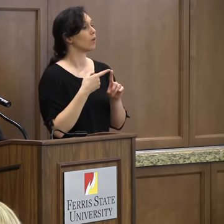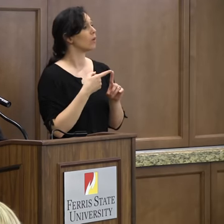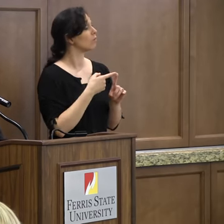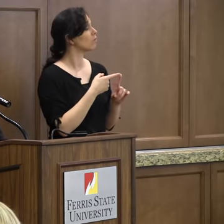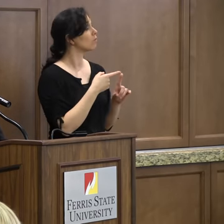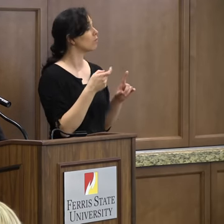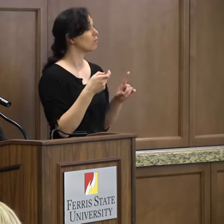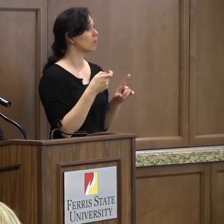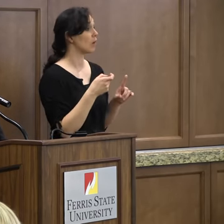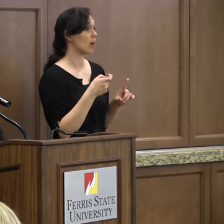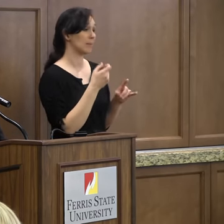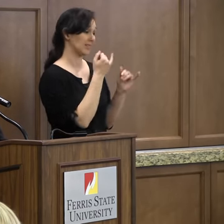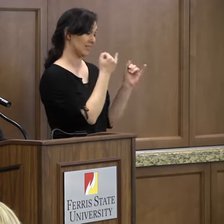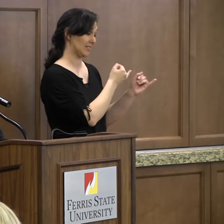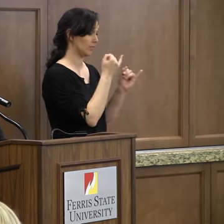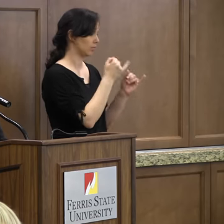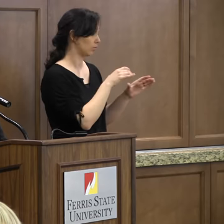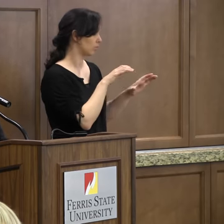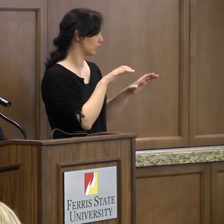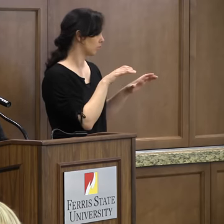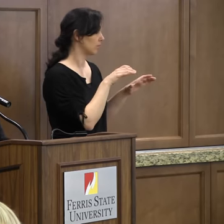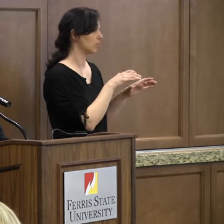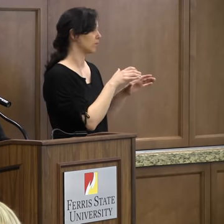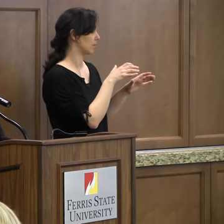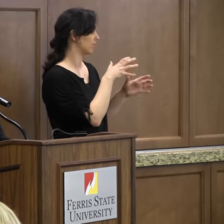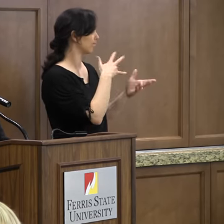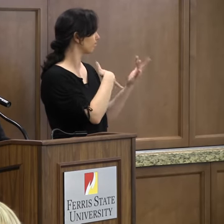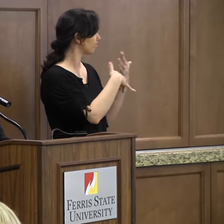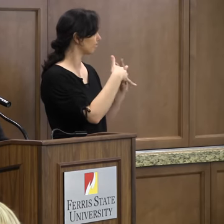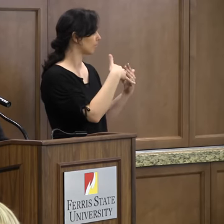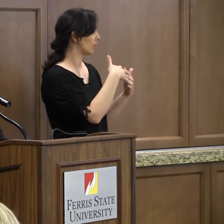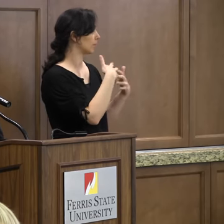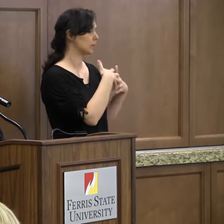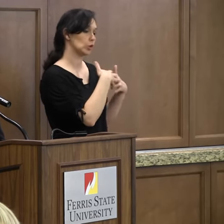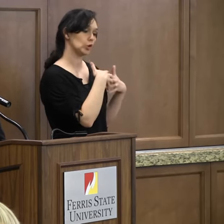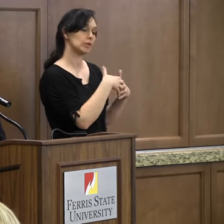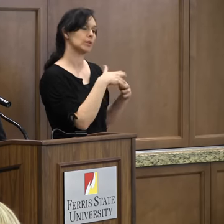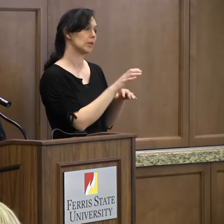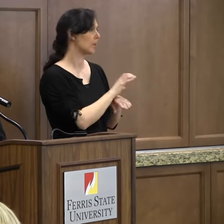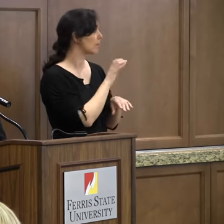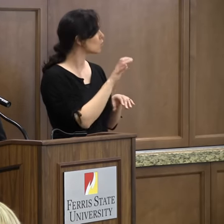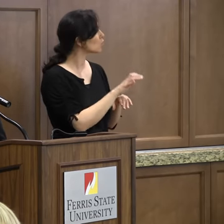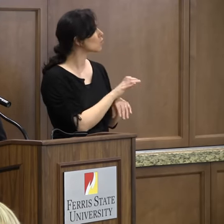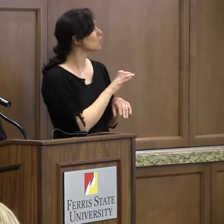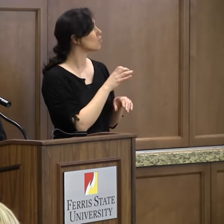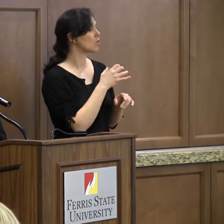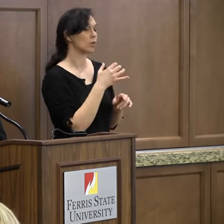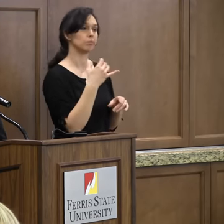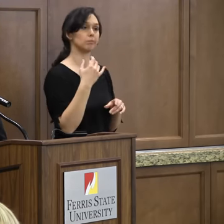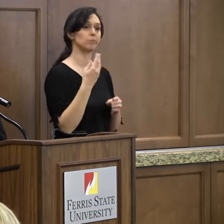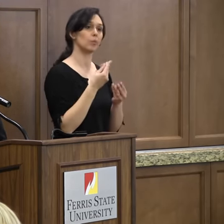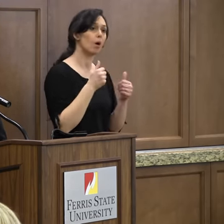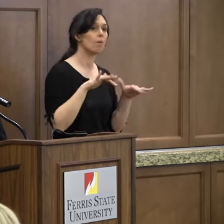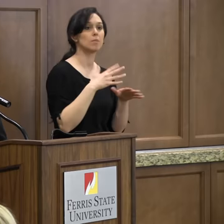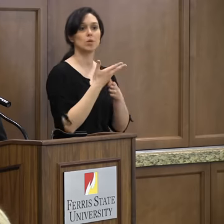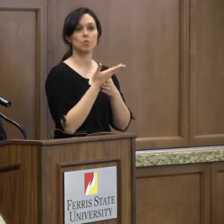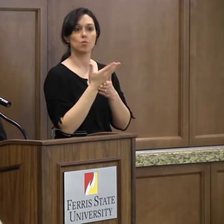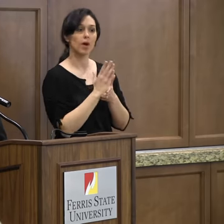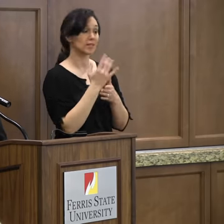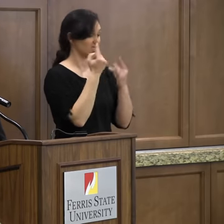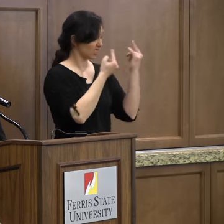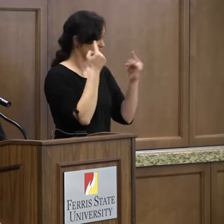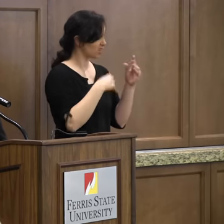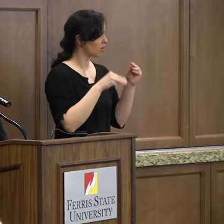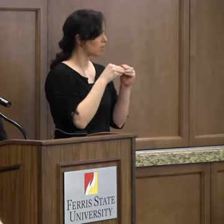to a person-oriented society. When machines and computers, profit motives, and property rights are considered